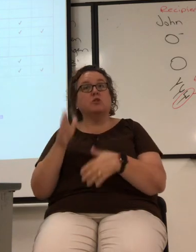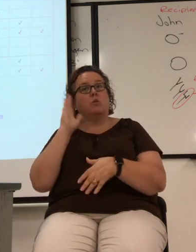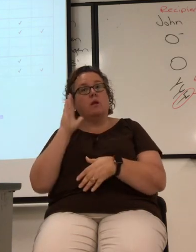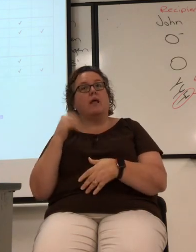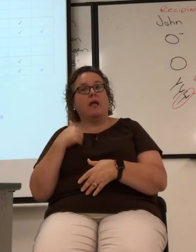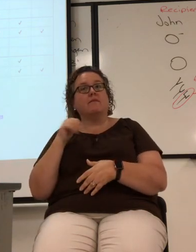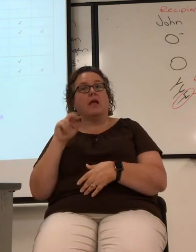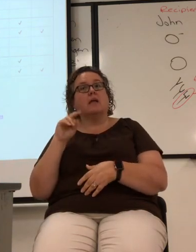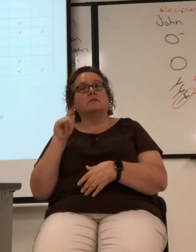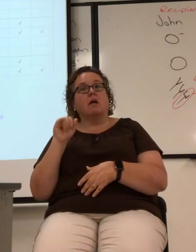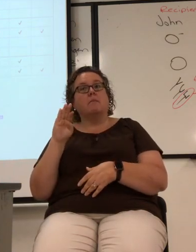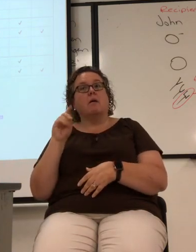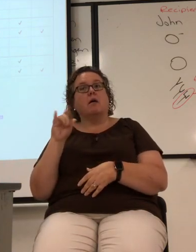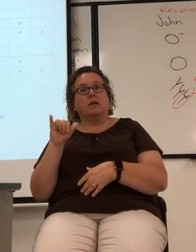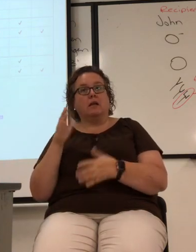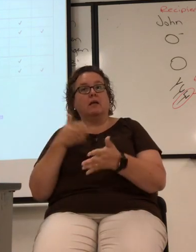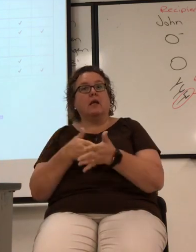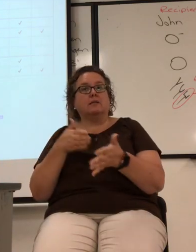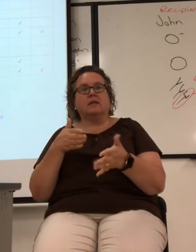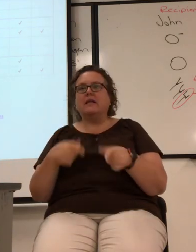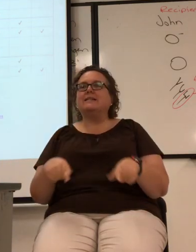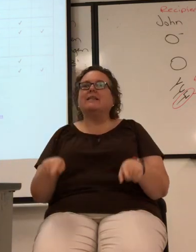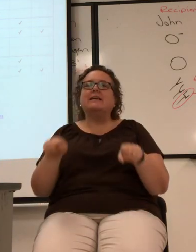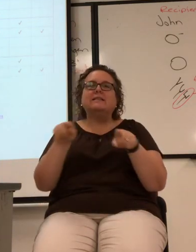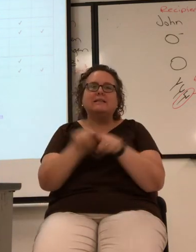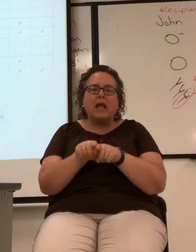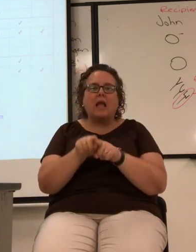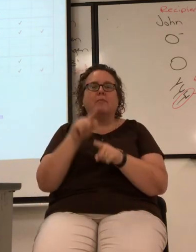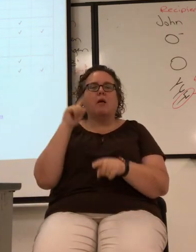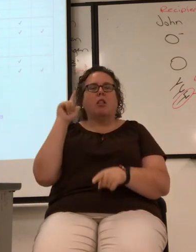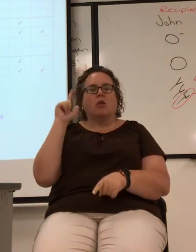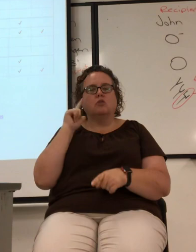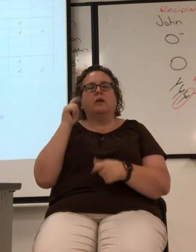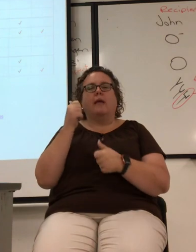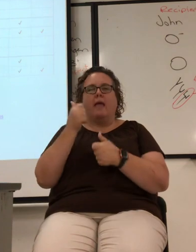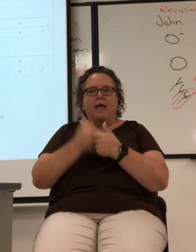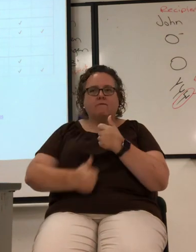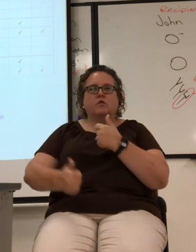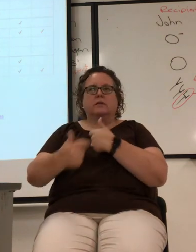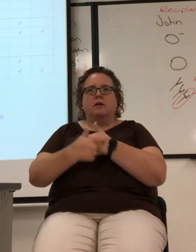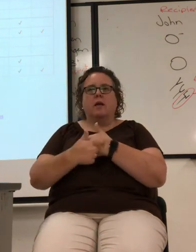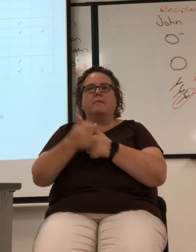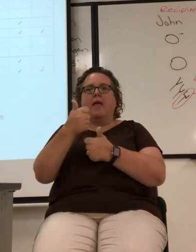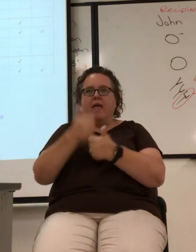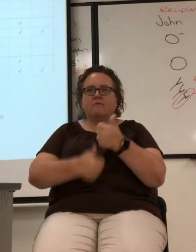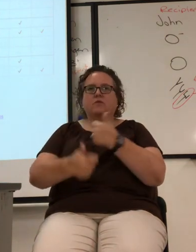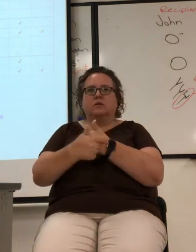the antibody against it. It's the same logic every time. Okay.